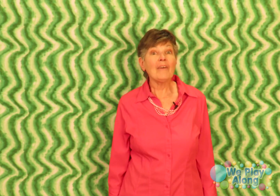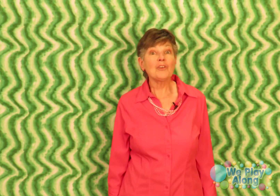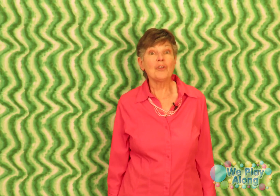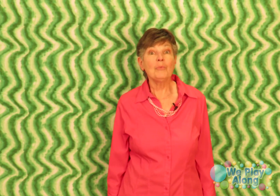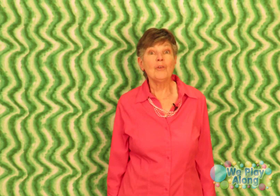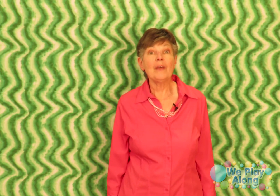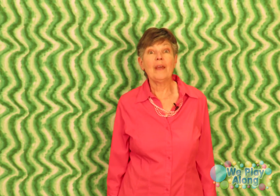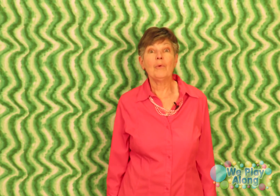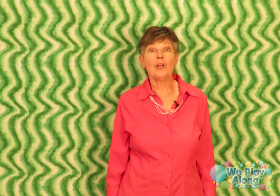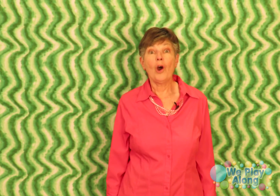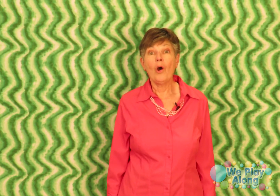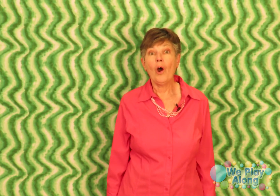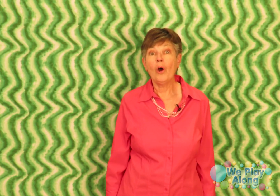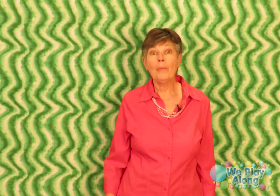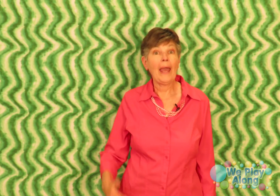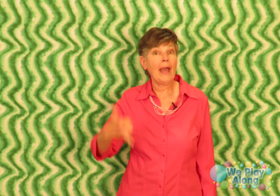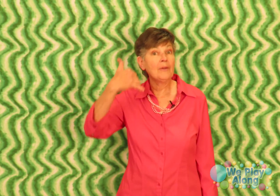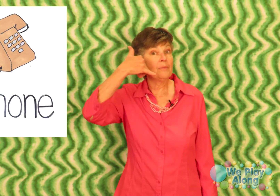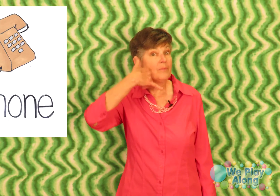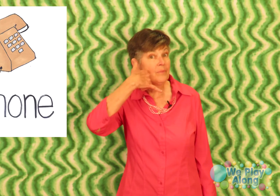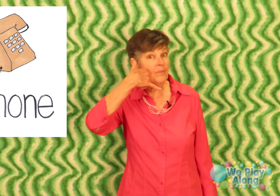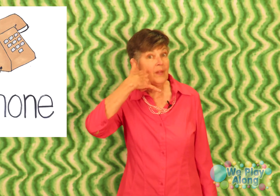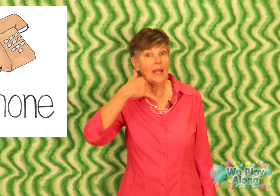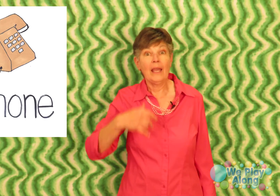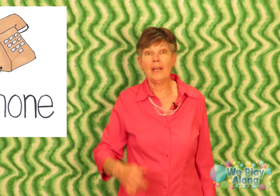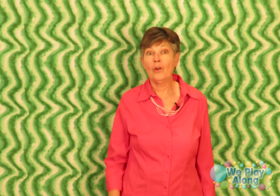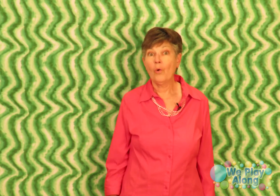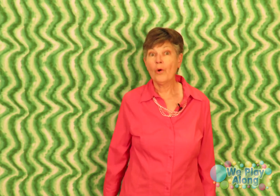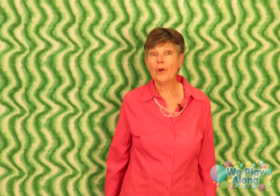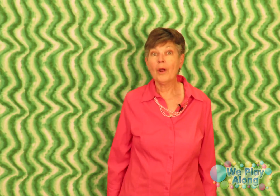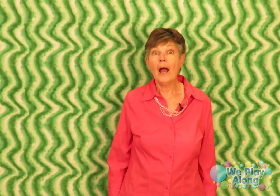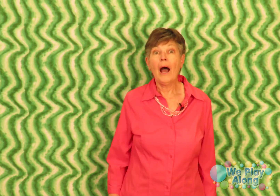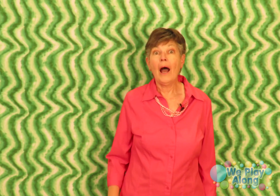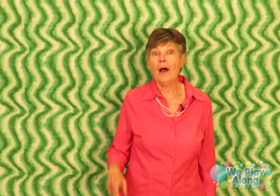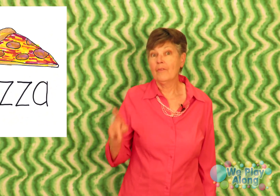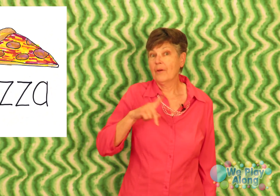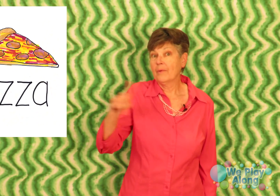after the movie, they would go home and in an order